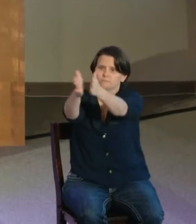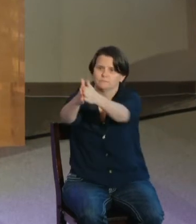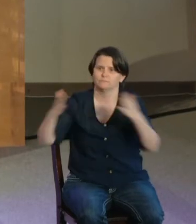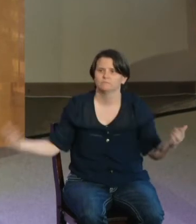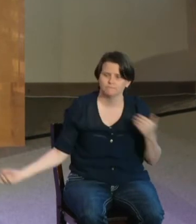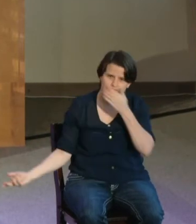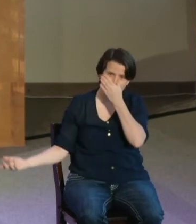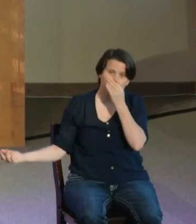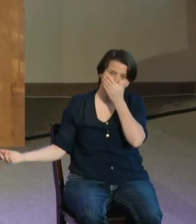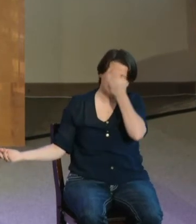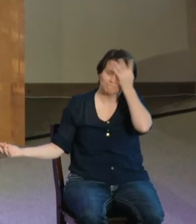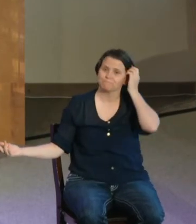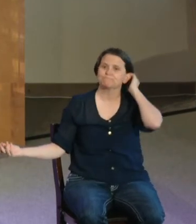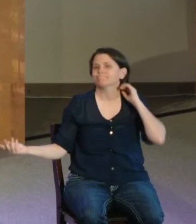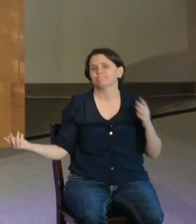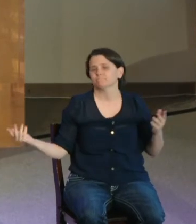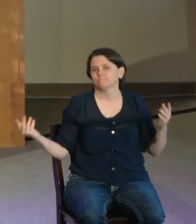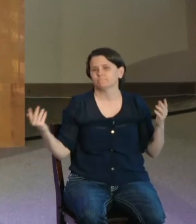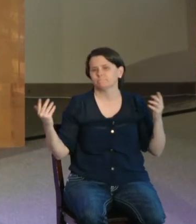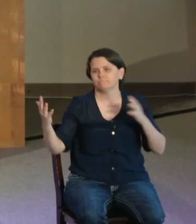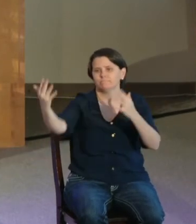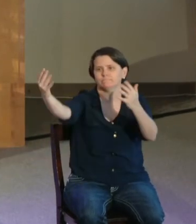So here's my understanding.